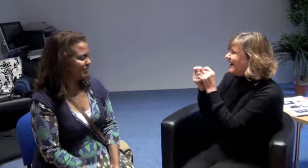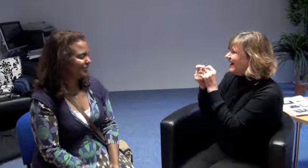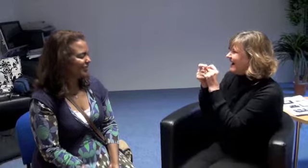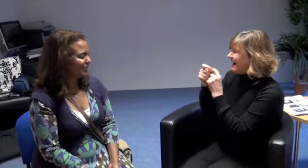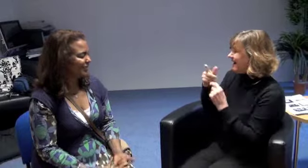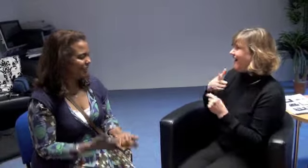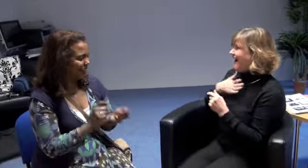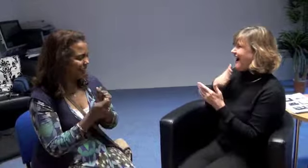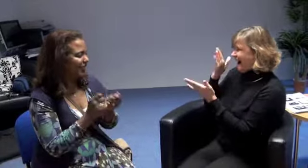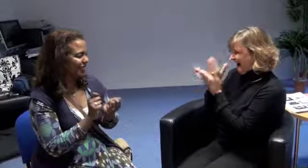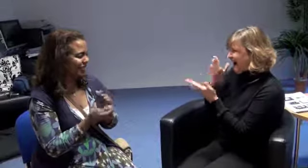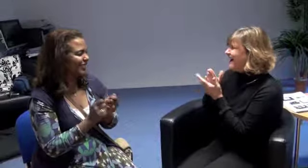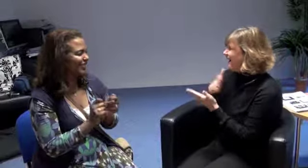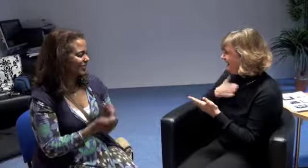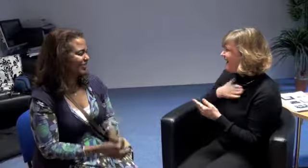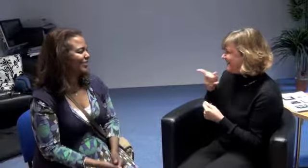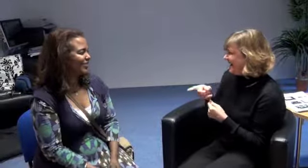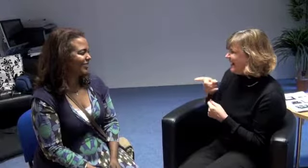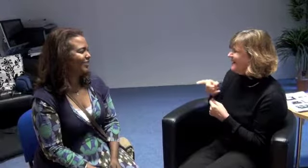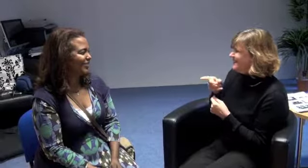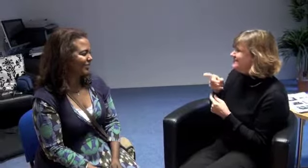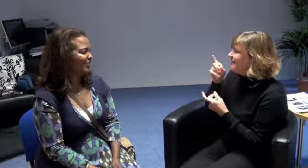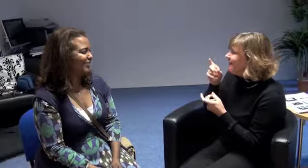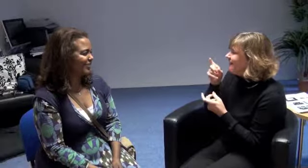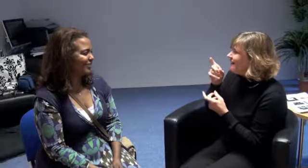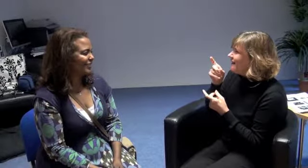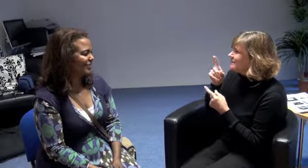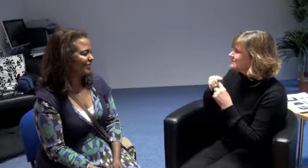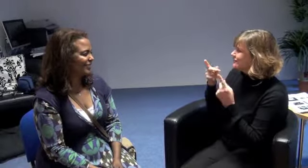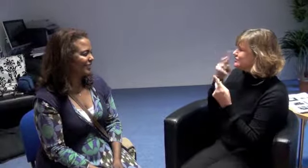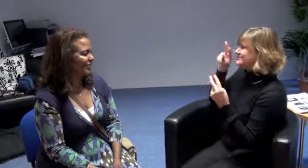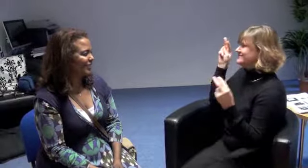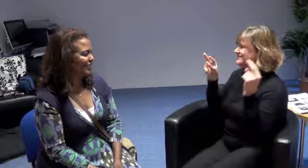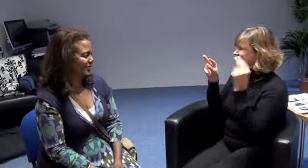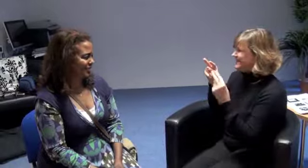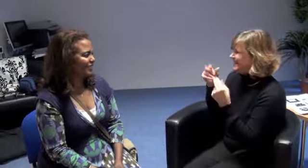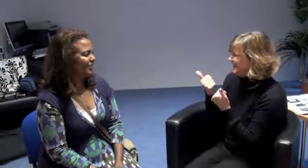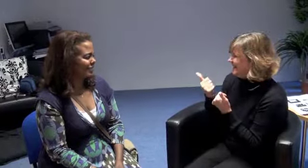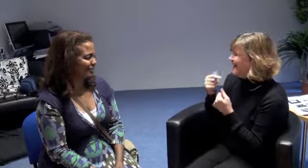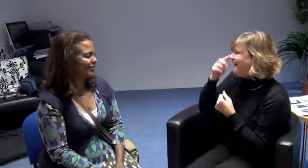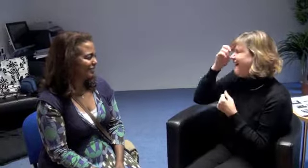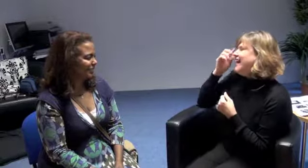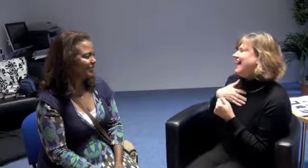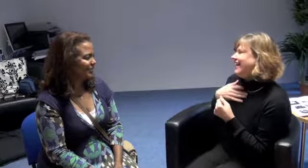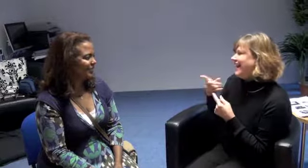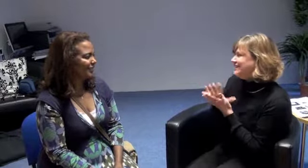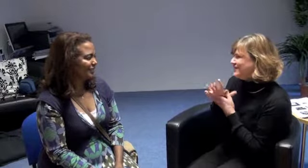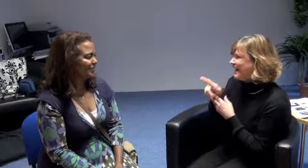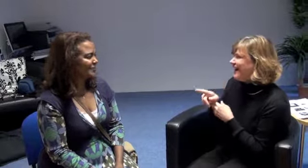worked between English and other languages. That was very interesting. And it was good to look at it from a different